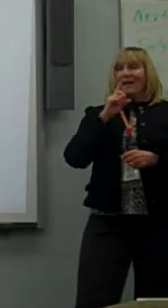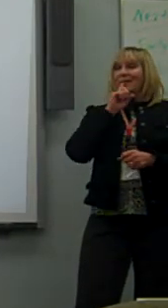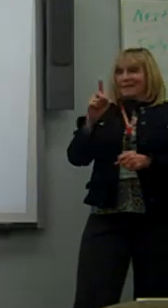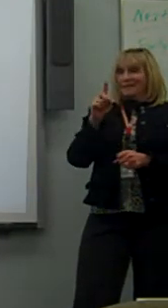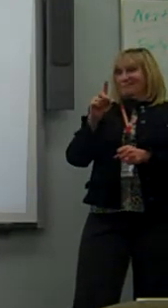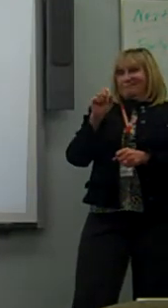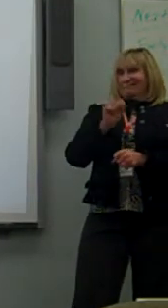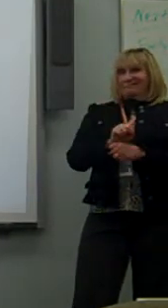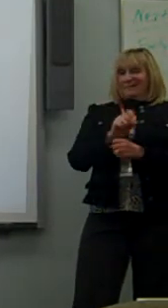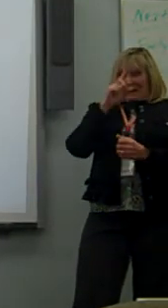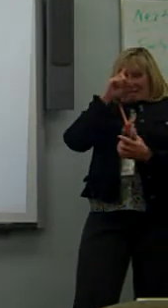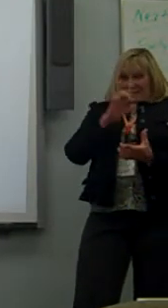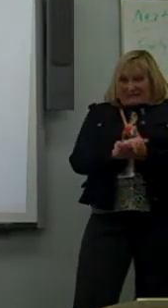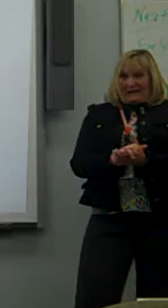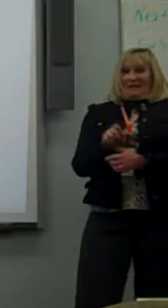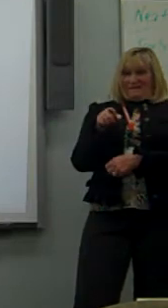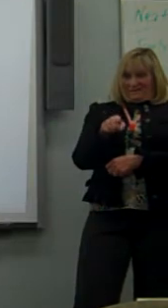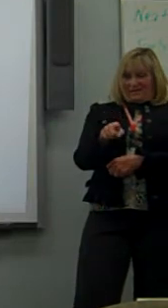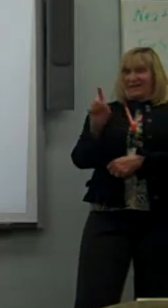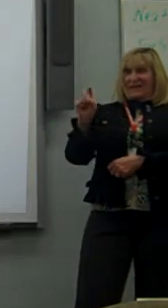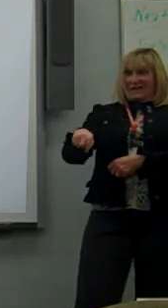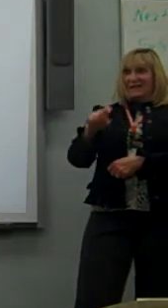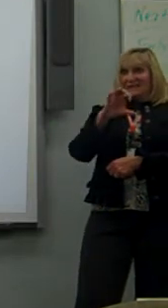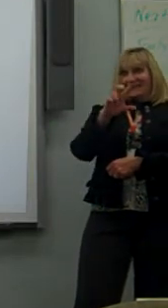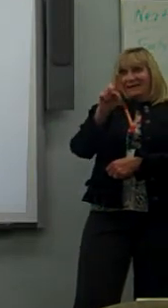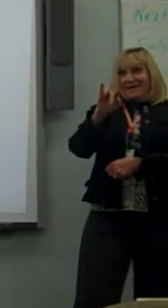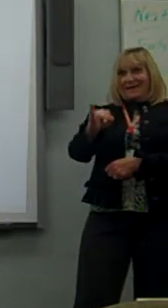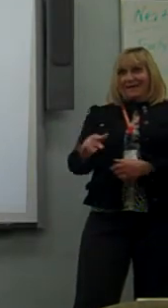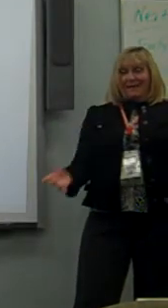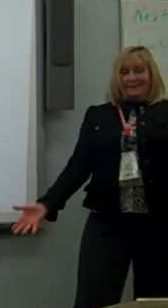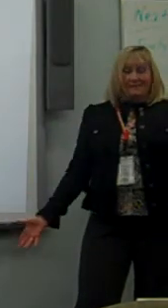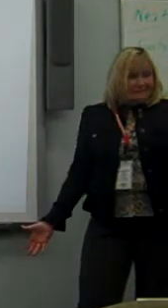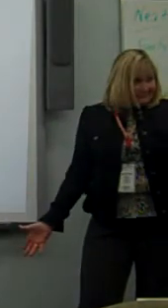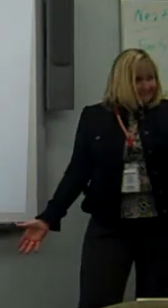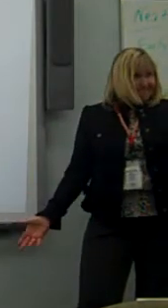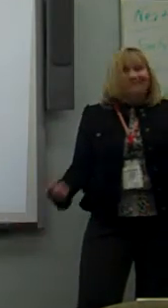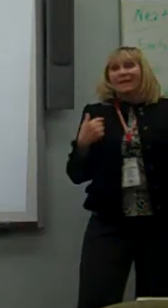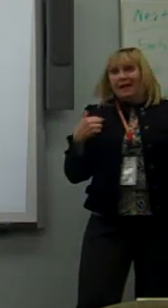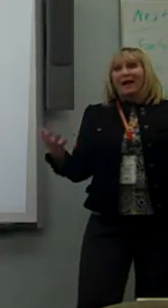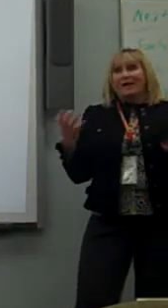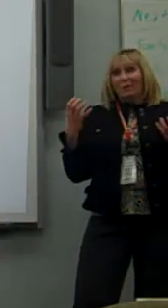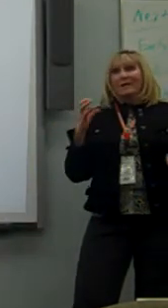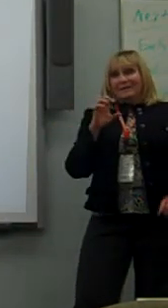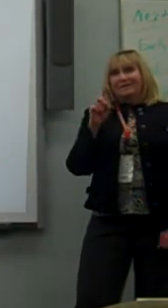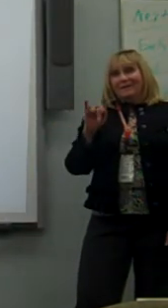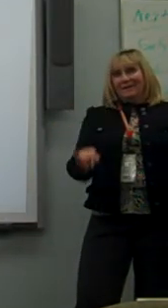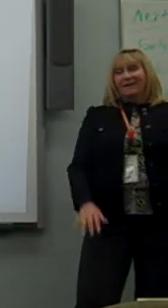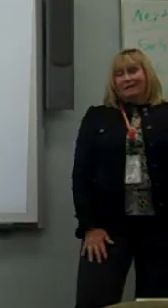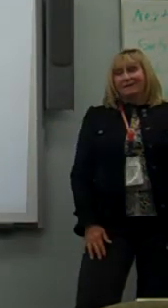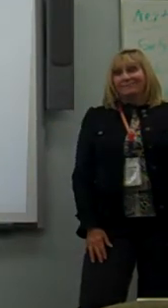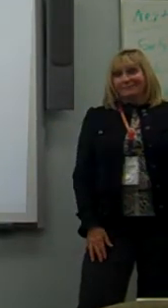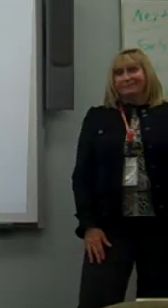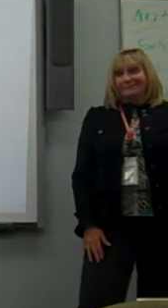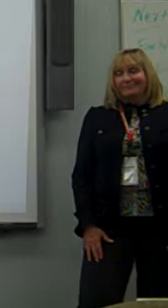for my life. And if I believe that this person needs a CDI, well, then I want a CDI.